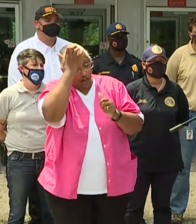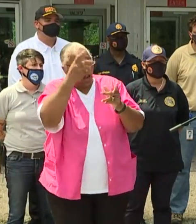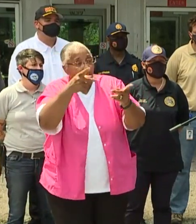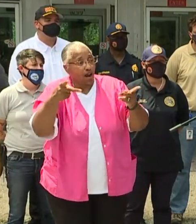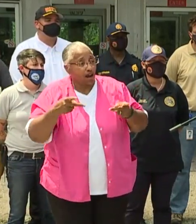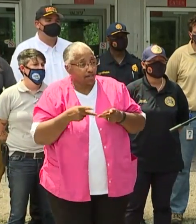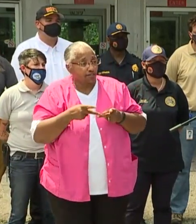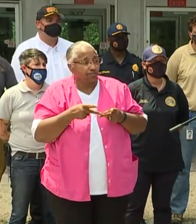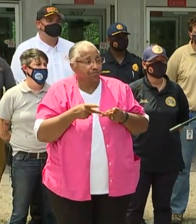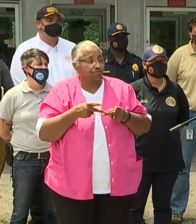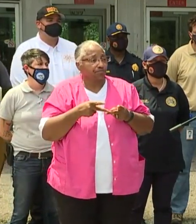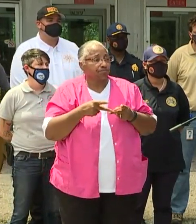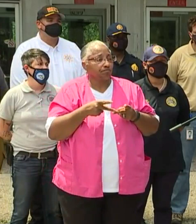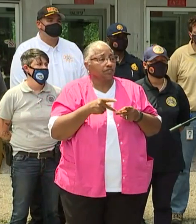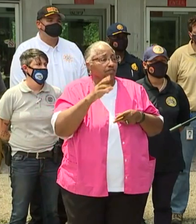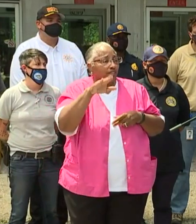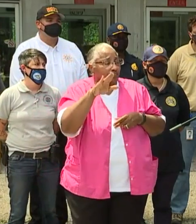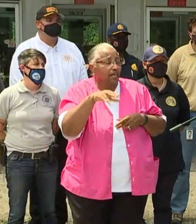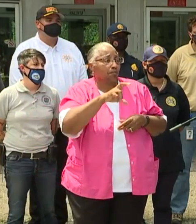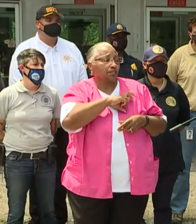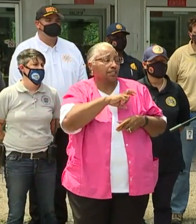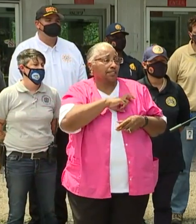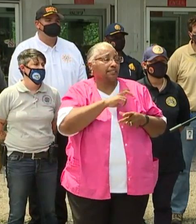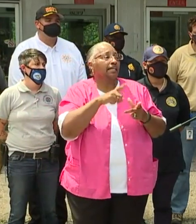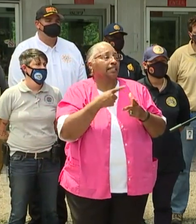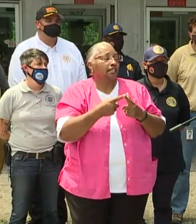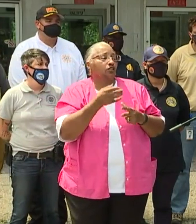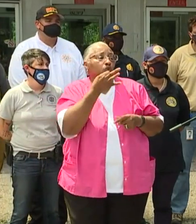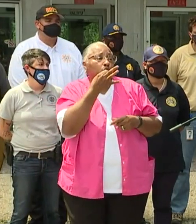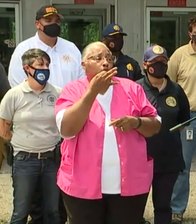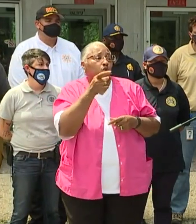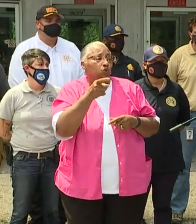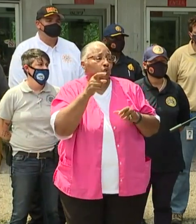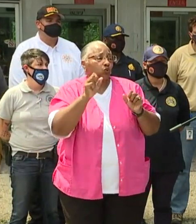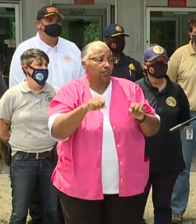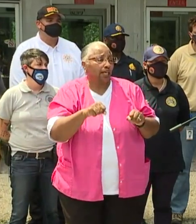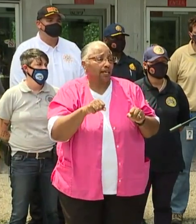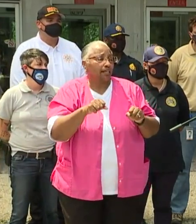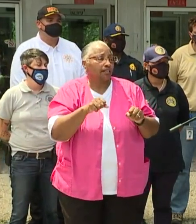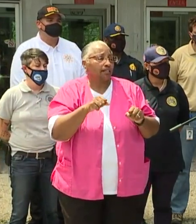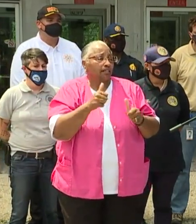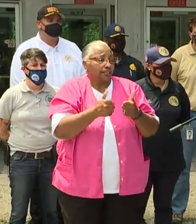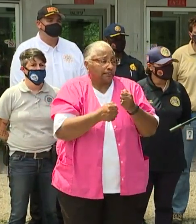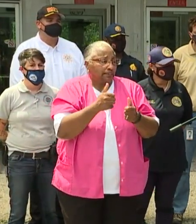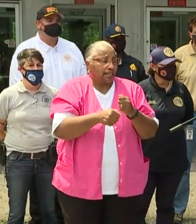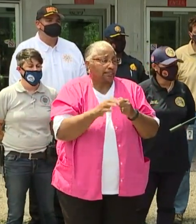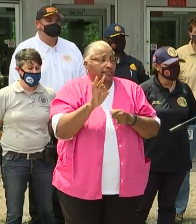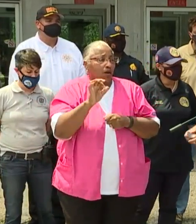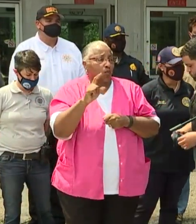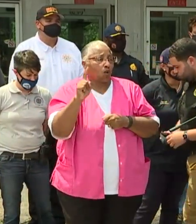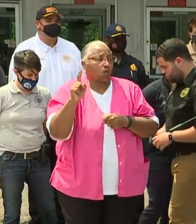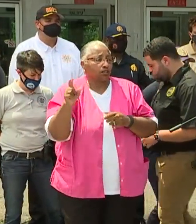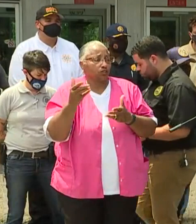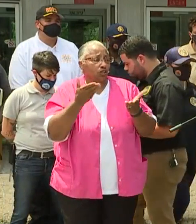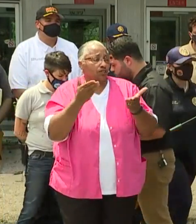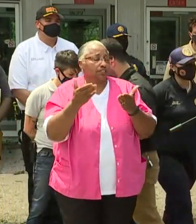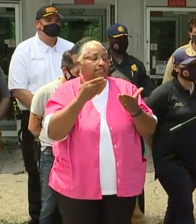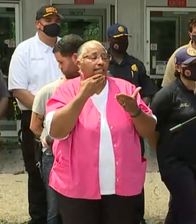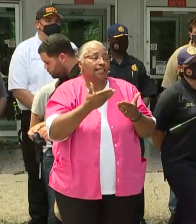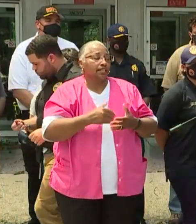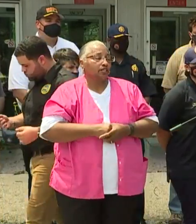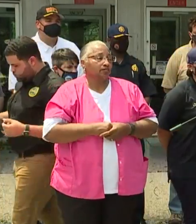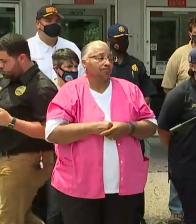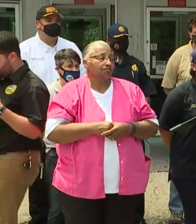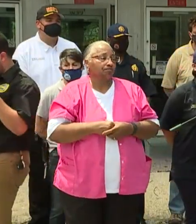soon you will have the ability to text 911 to an alternative number, and we'll release those details shortly. Thank you. Thank you, Tyrell. And we're going to have